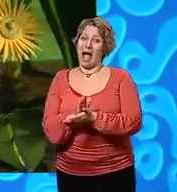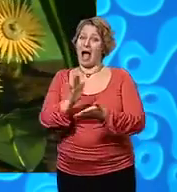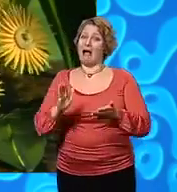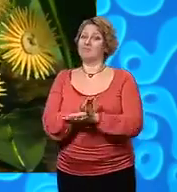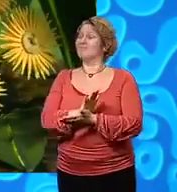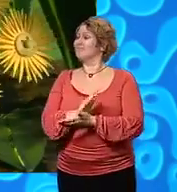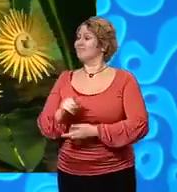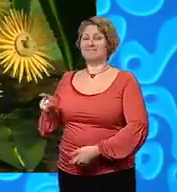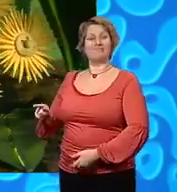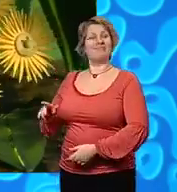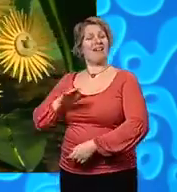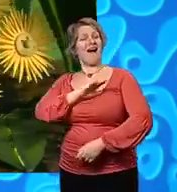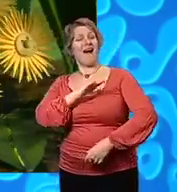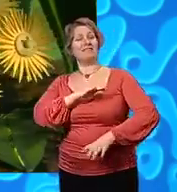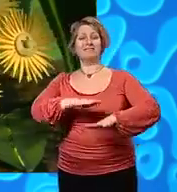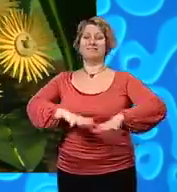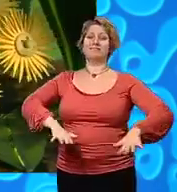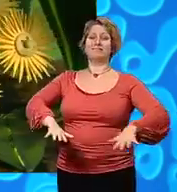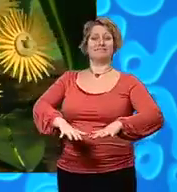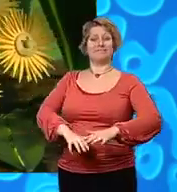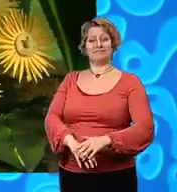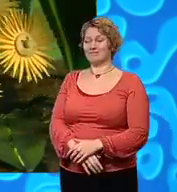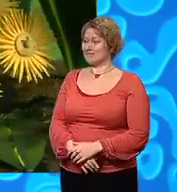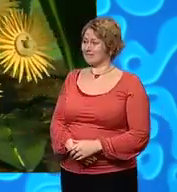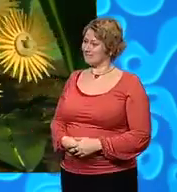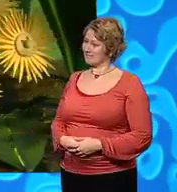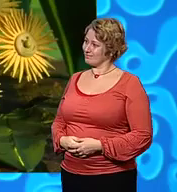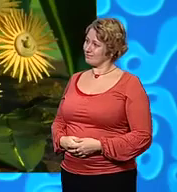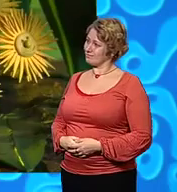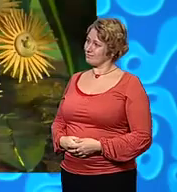happily ever after in the garden.